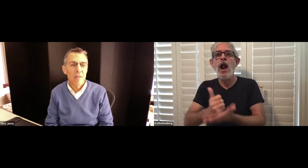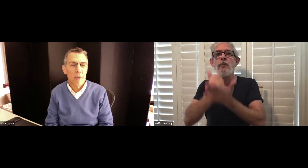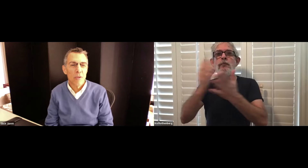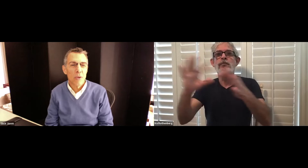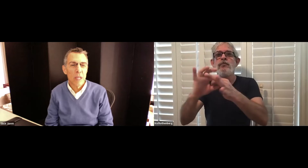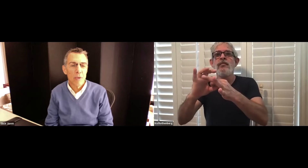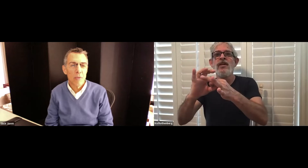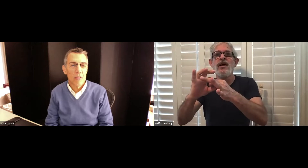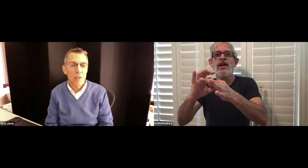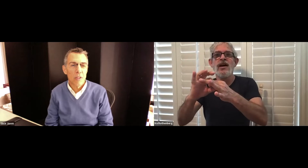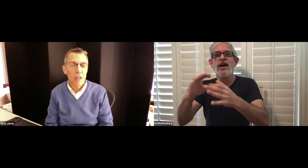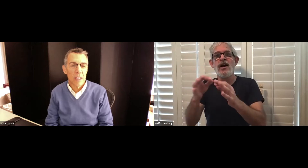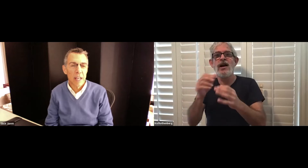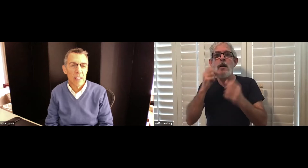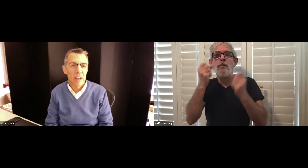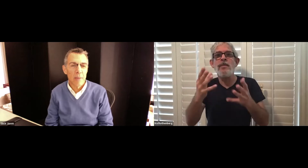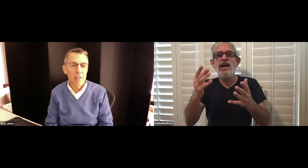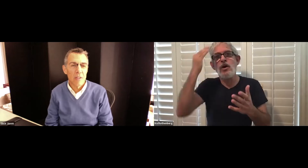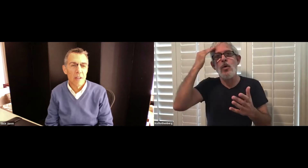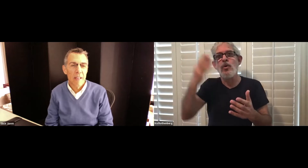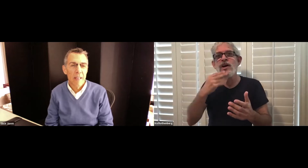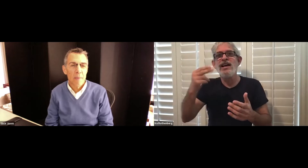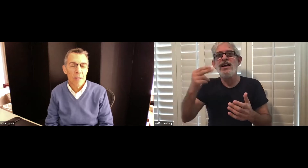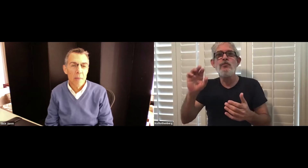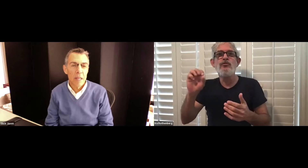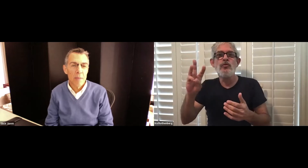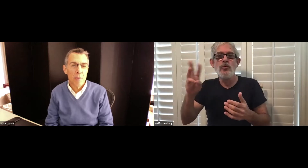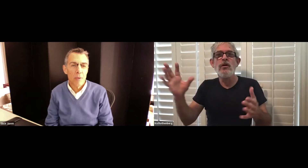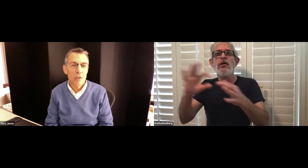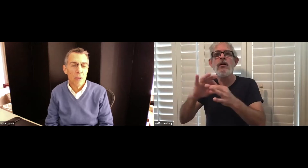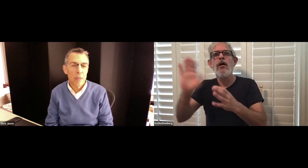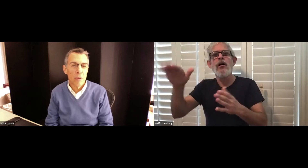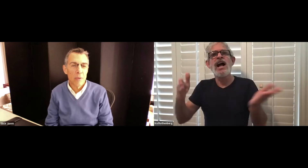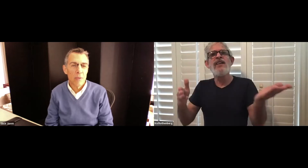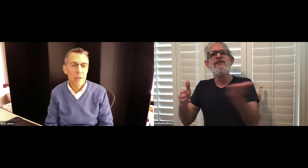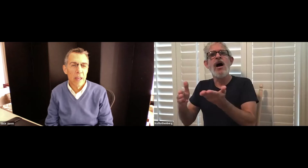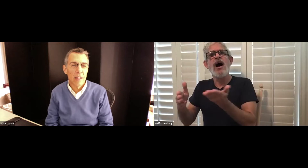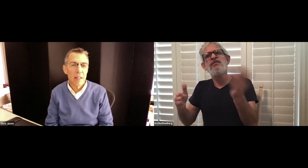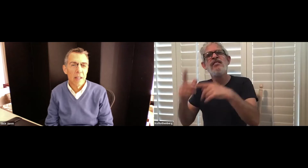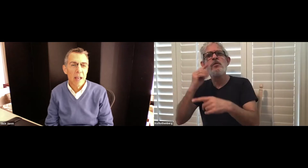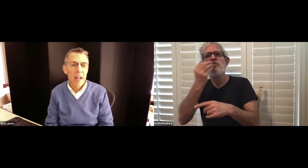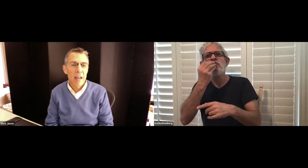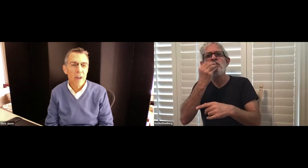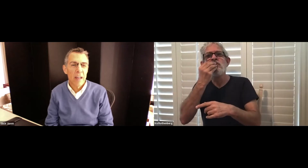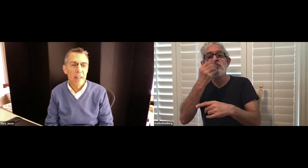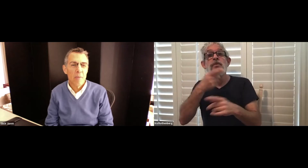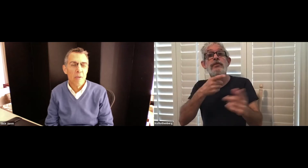knew Hebrew, which of course helped connect the families, because not many people knew Hebrew then, and invited them for a